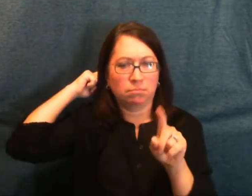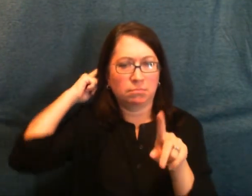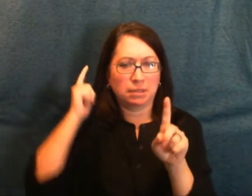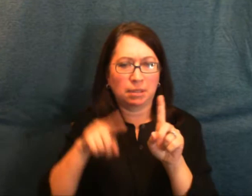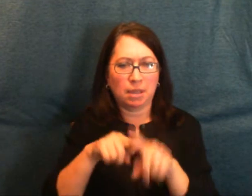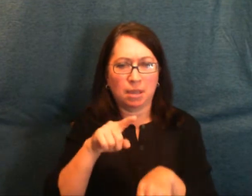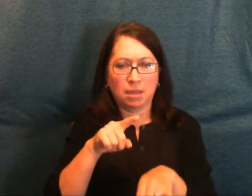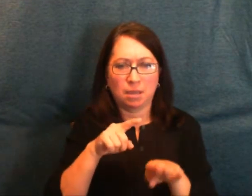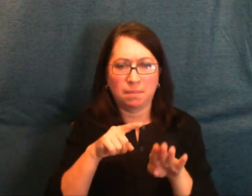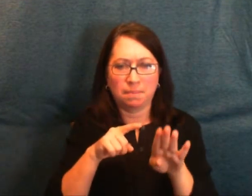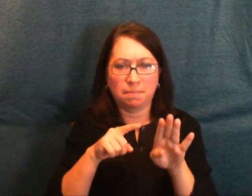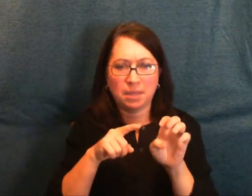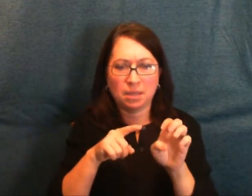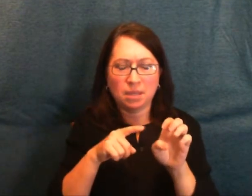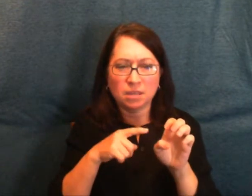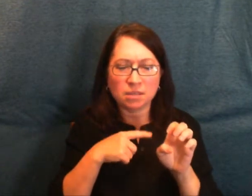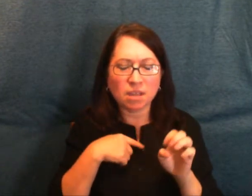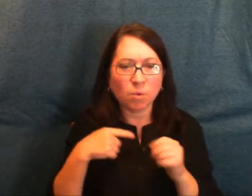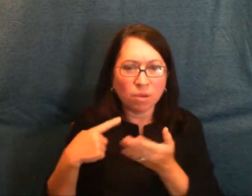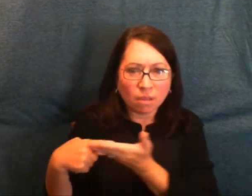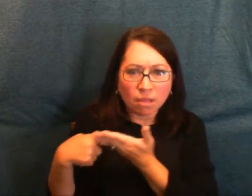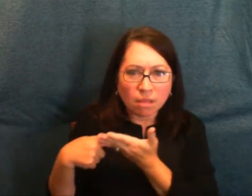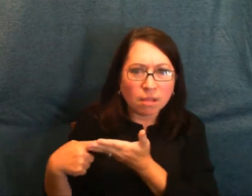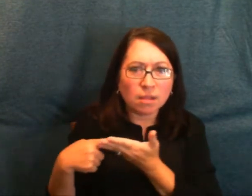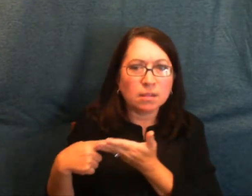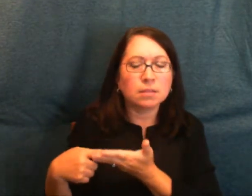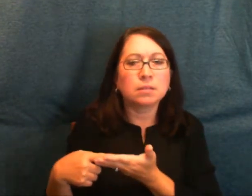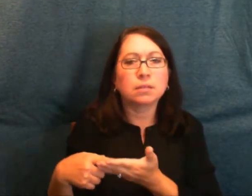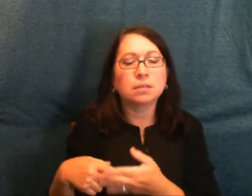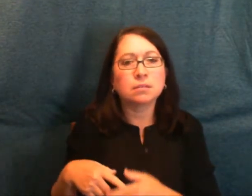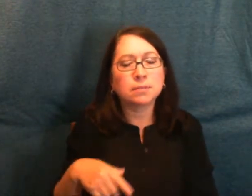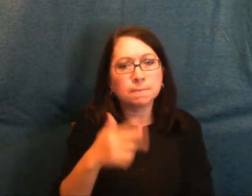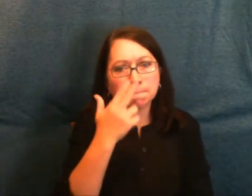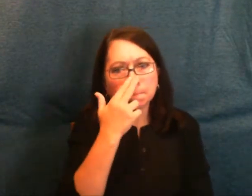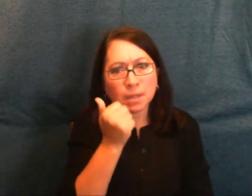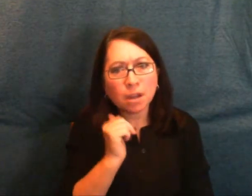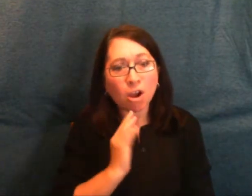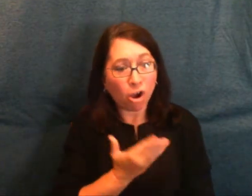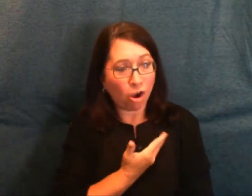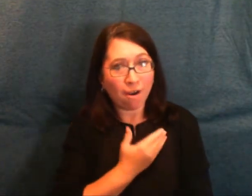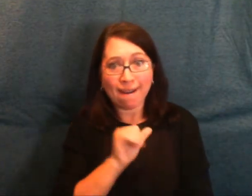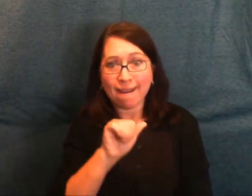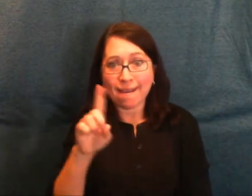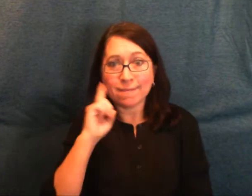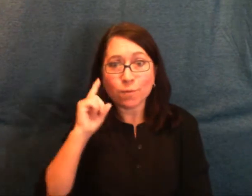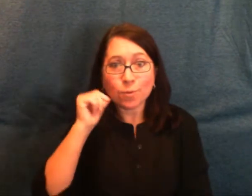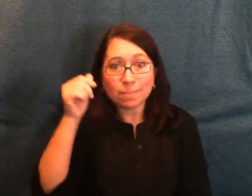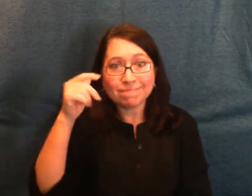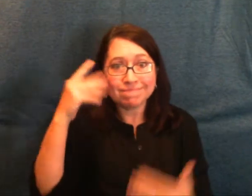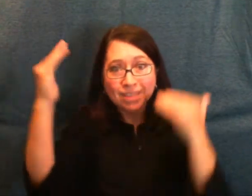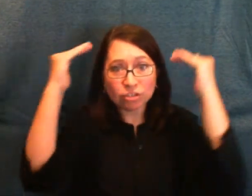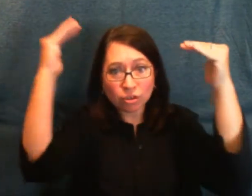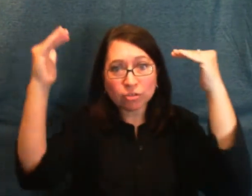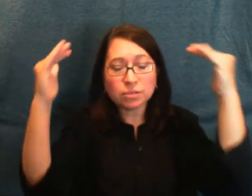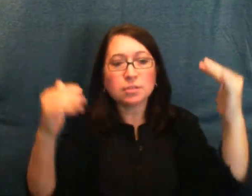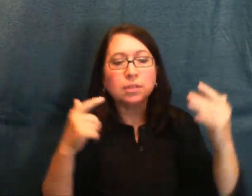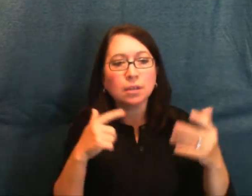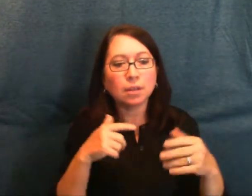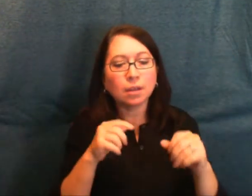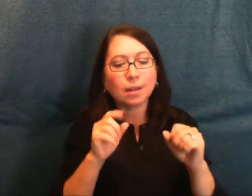Then we started thinking about it, and I think this is a good point. Our ads were all picture ads, ads that could be skipped, go on to the